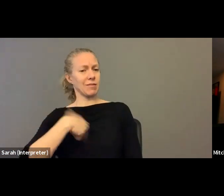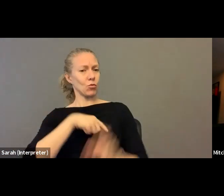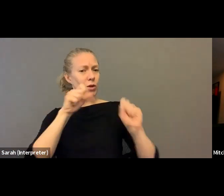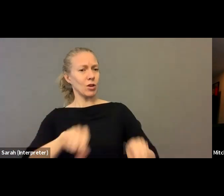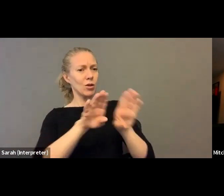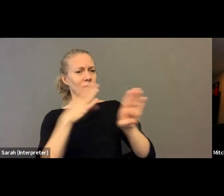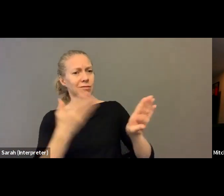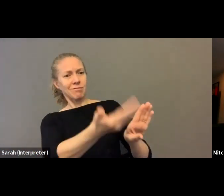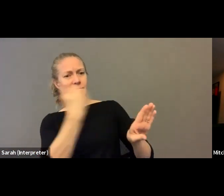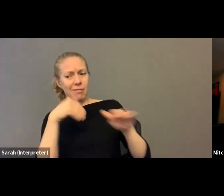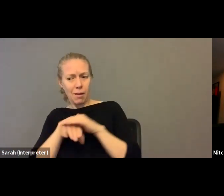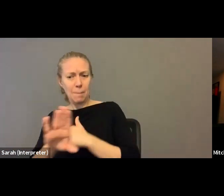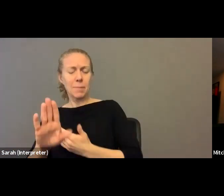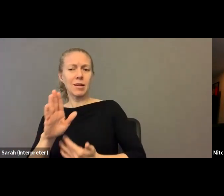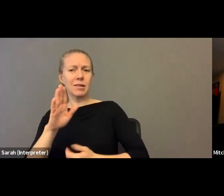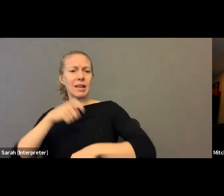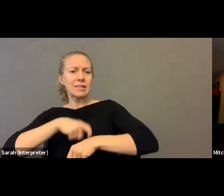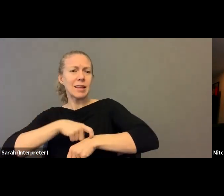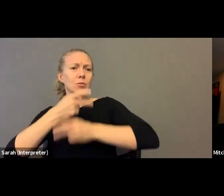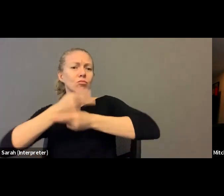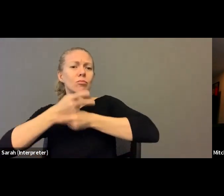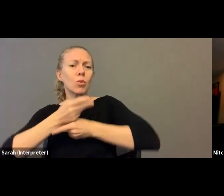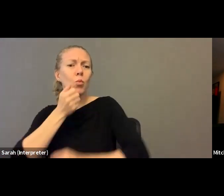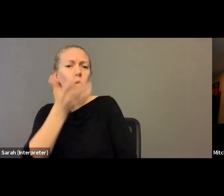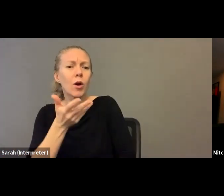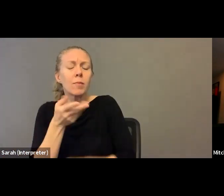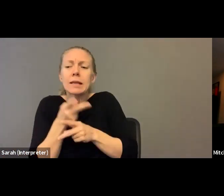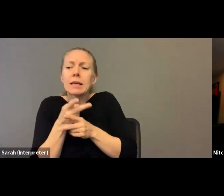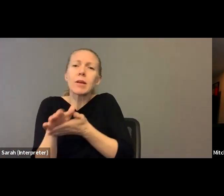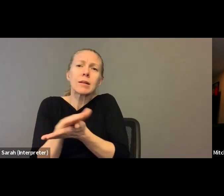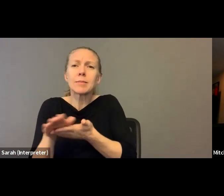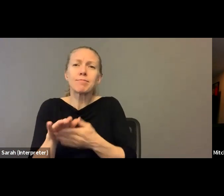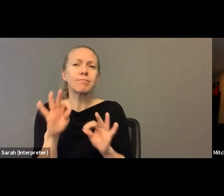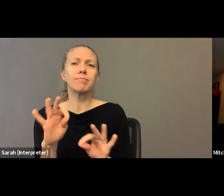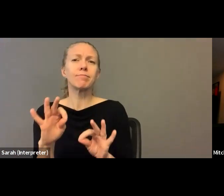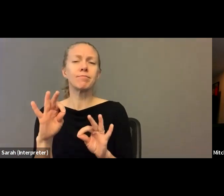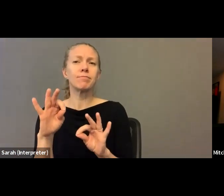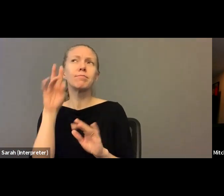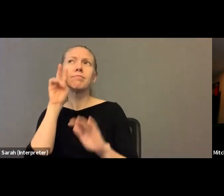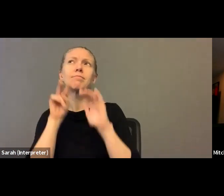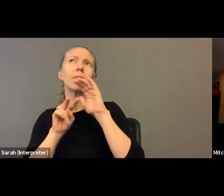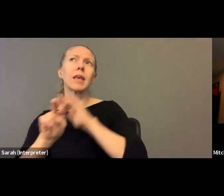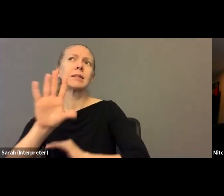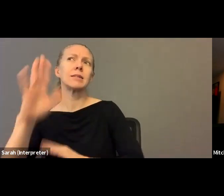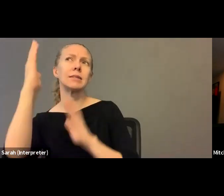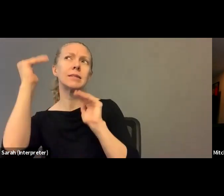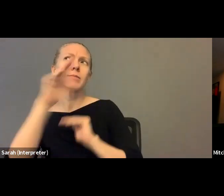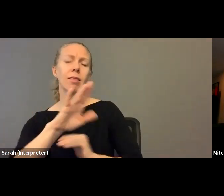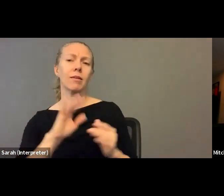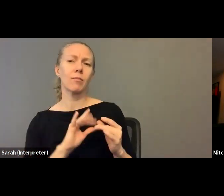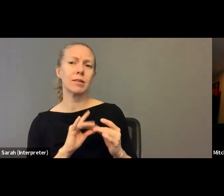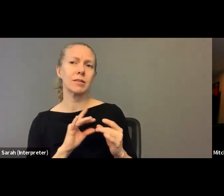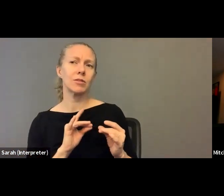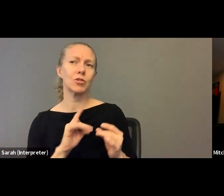keep it very clean, anticipate a message, let it begin. We wonder, but